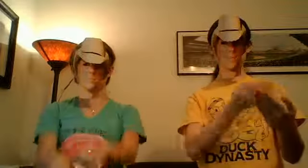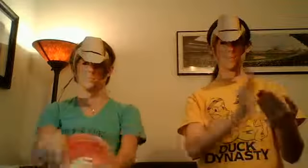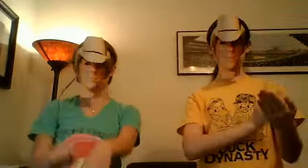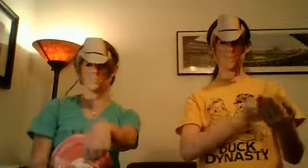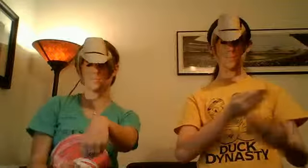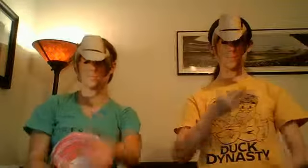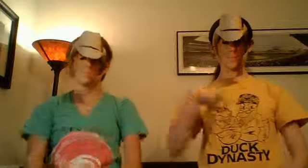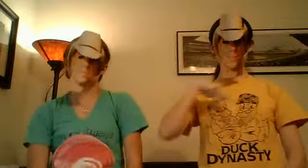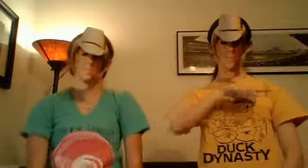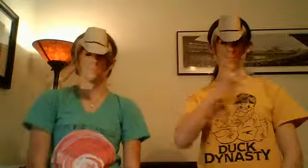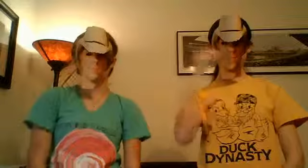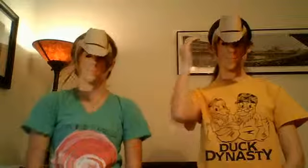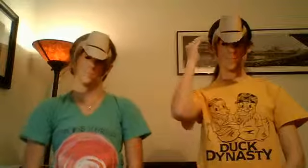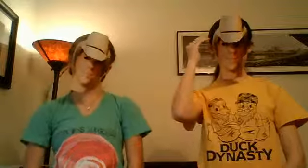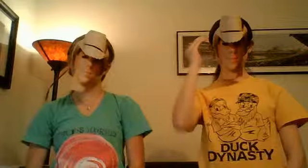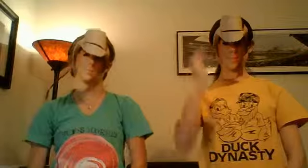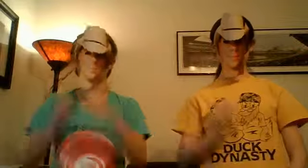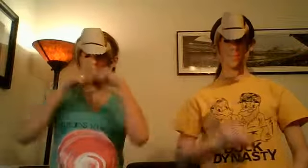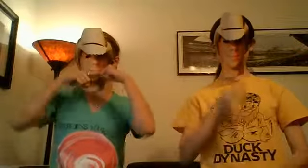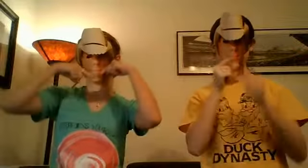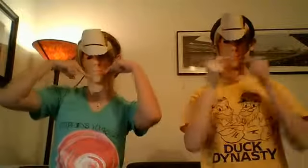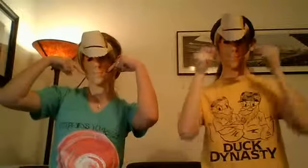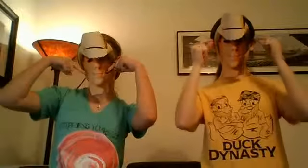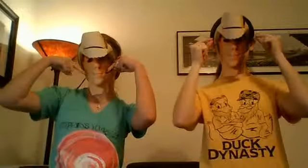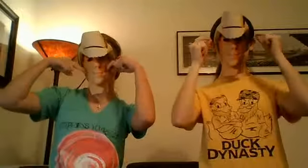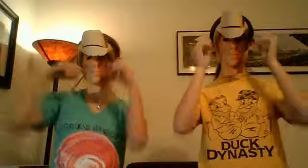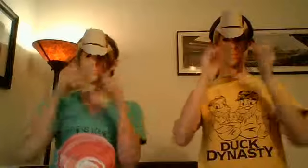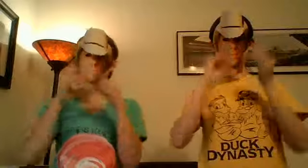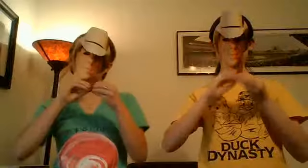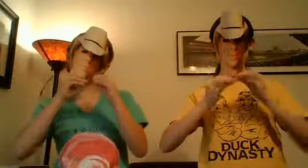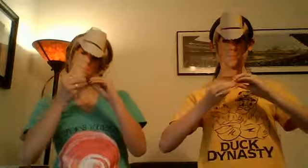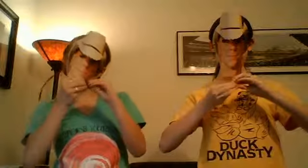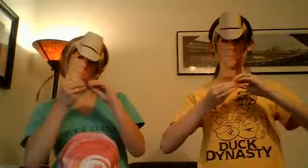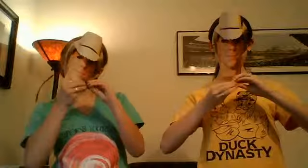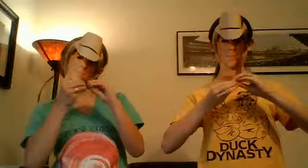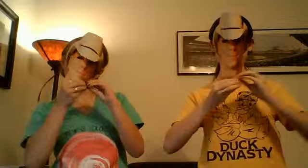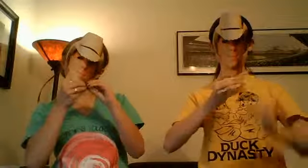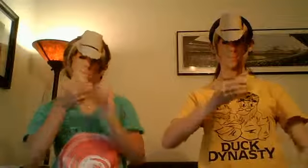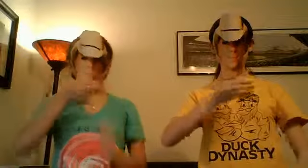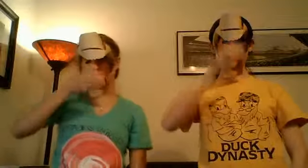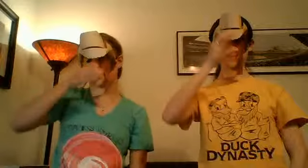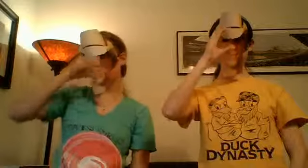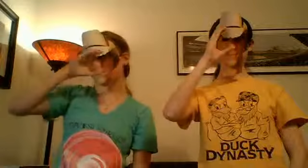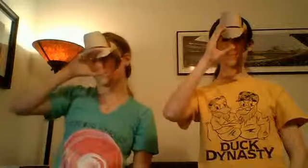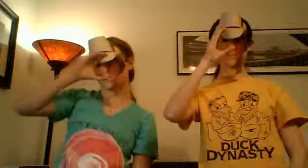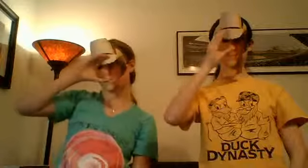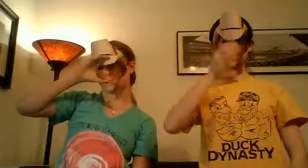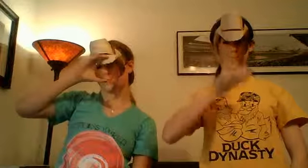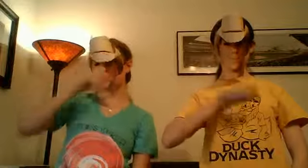Sing along, call us what we know. It's a smile, it's a kiss, it's a sip of wine,